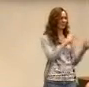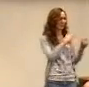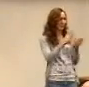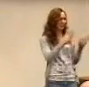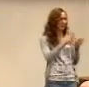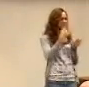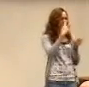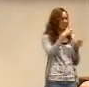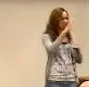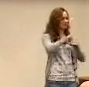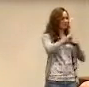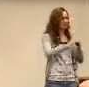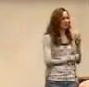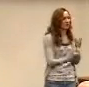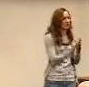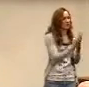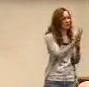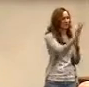is.